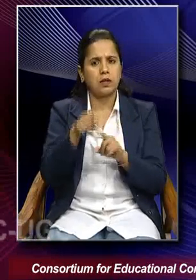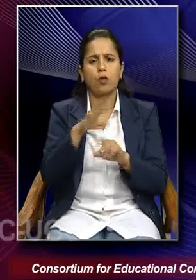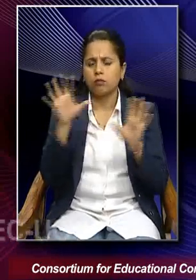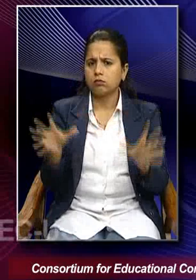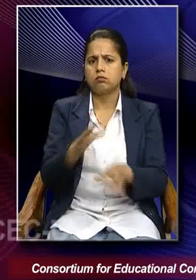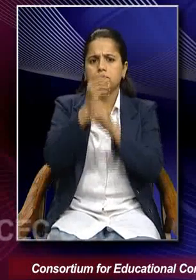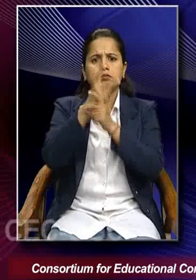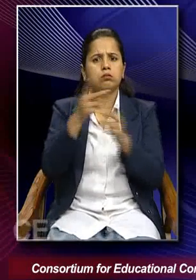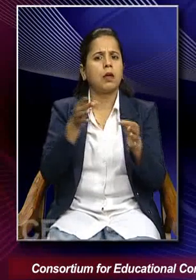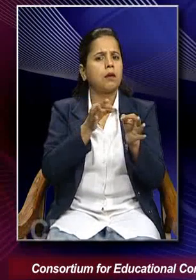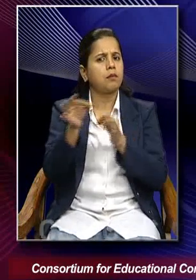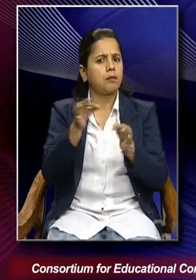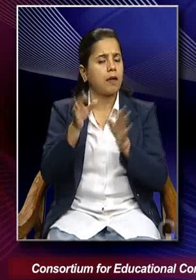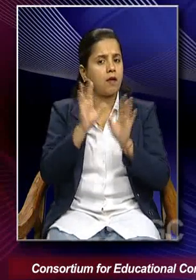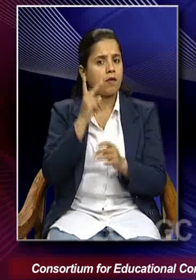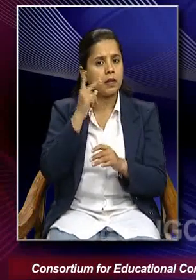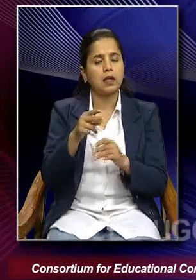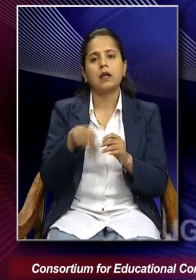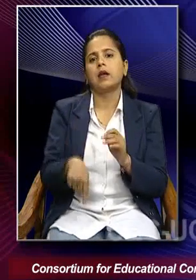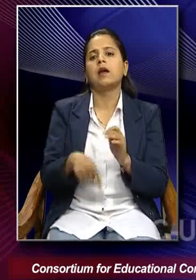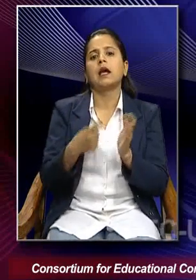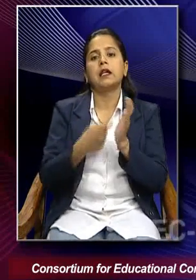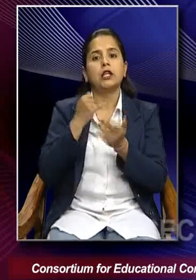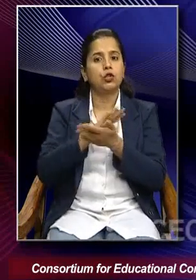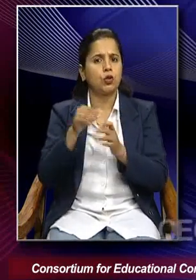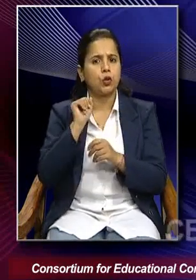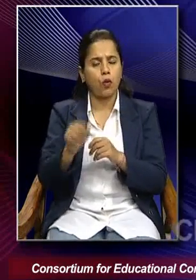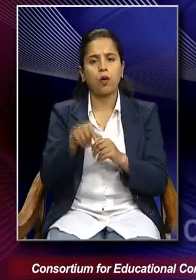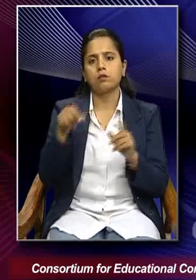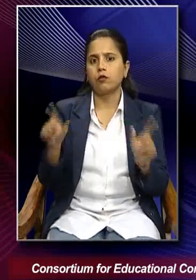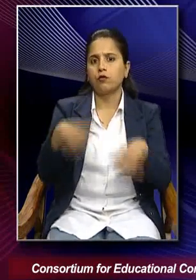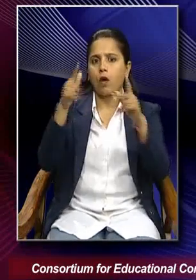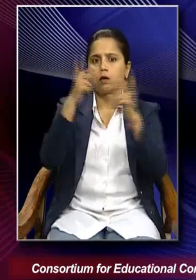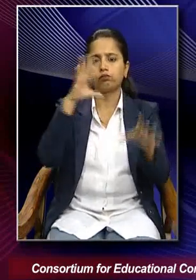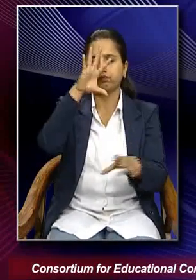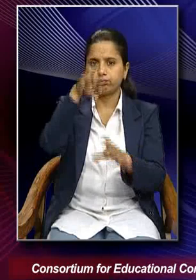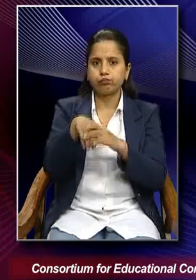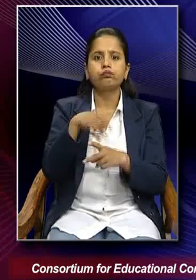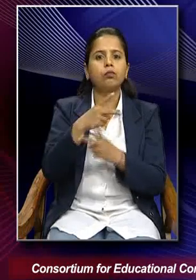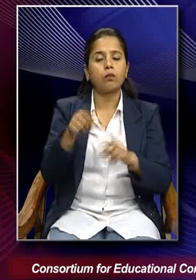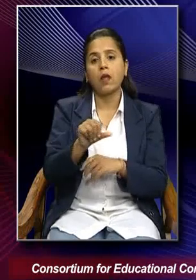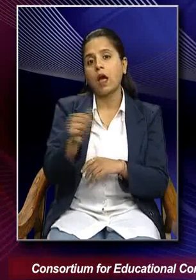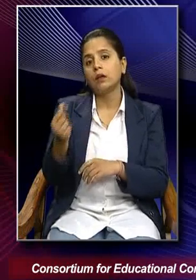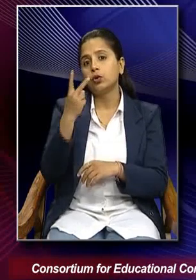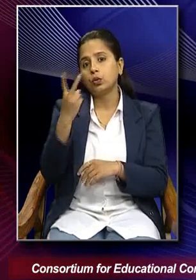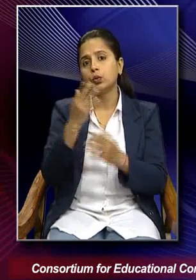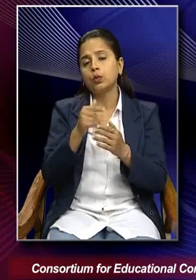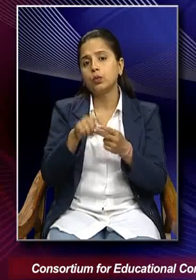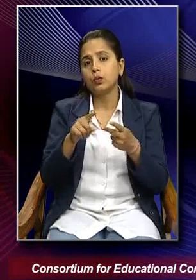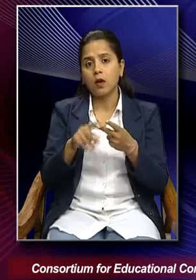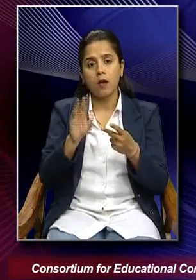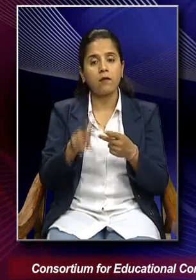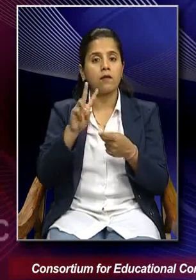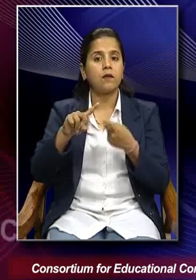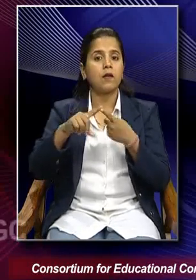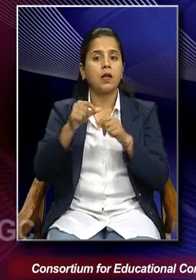crux contemplation of rishis dwelling in the forest. The other two great sources of